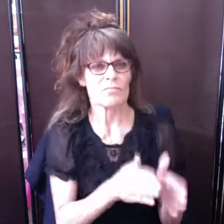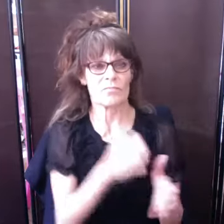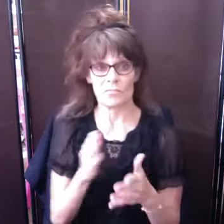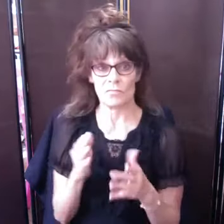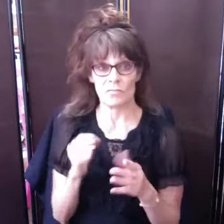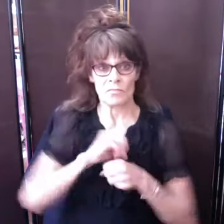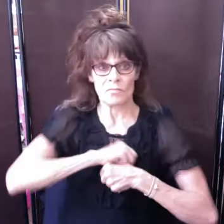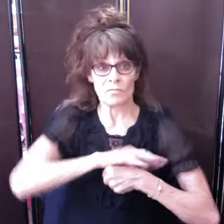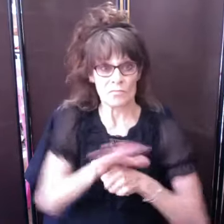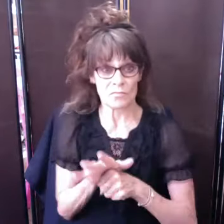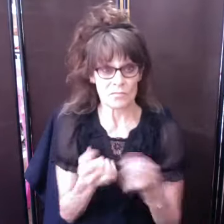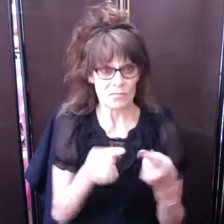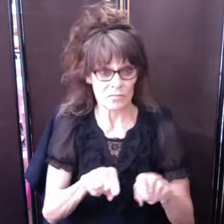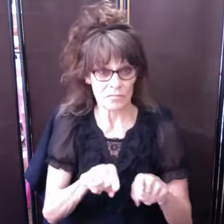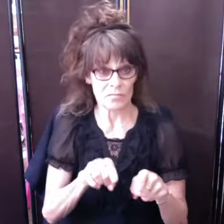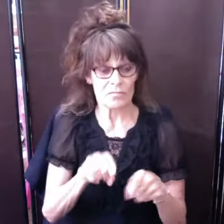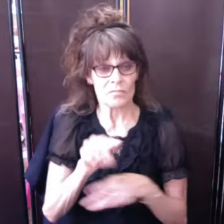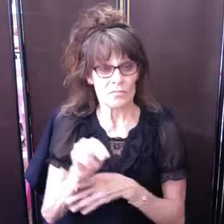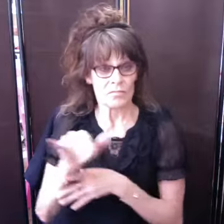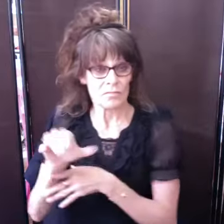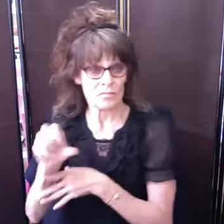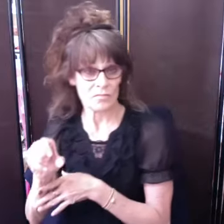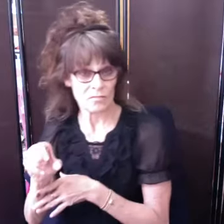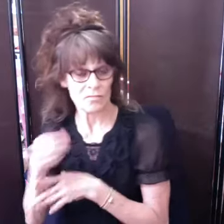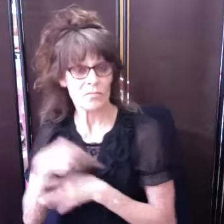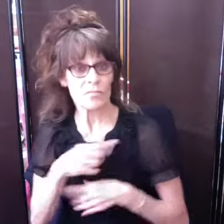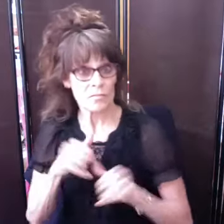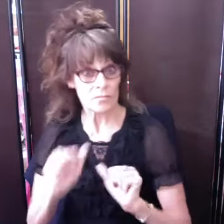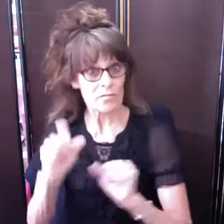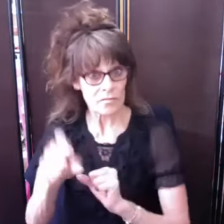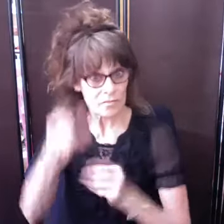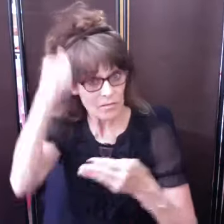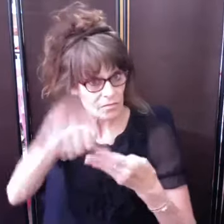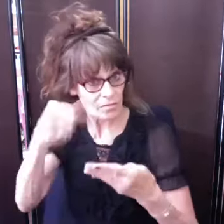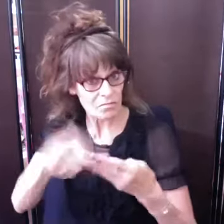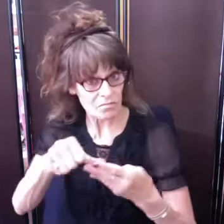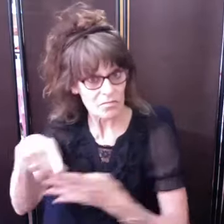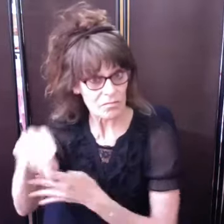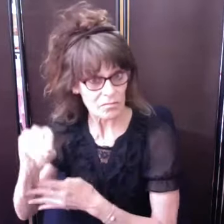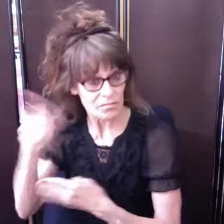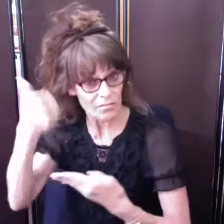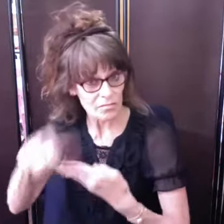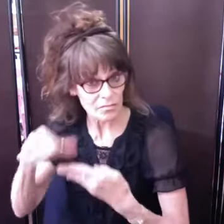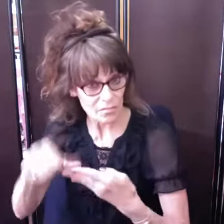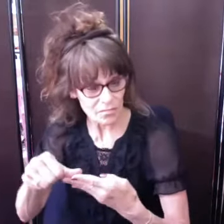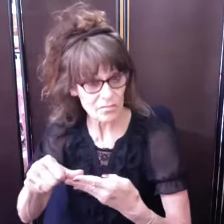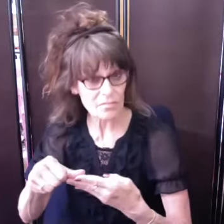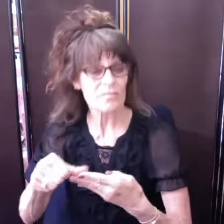out a way, because we still need to get snail mail, not just contributions that are going to come in the snail mail envelope, but you have to tell you, inmate writes